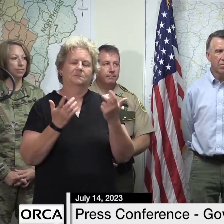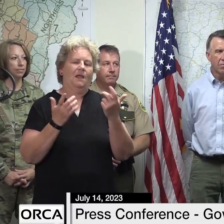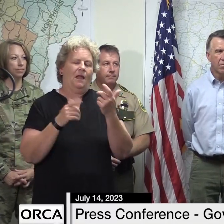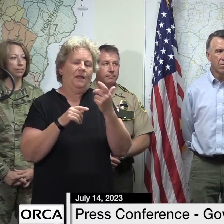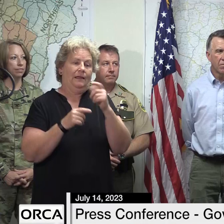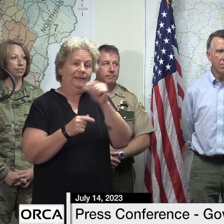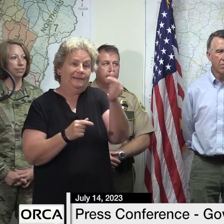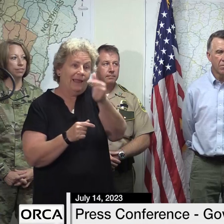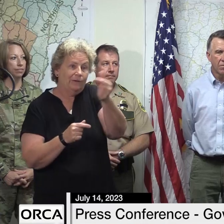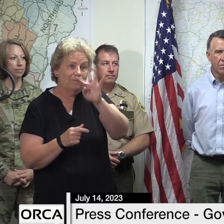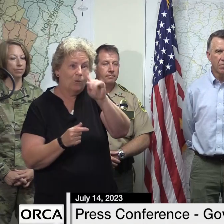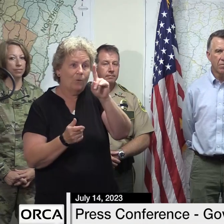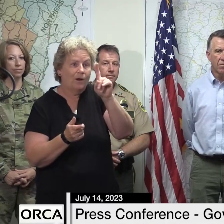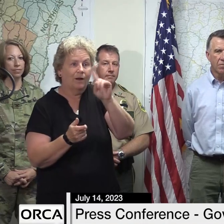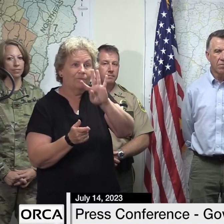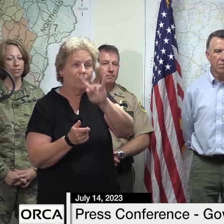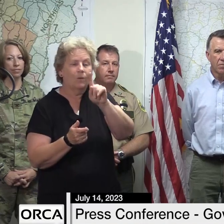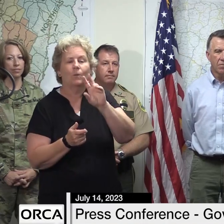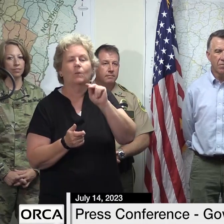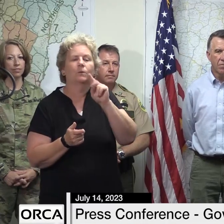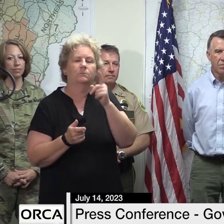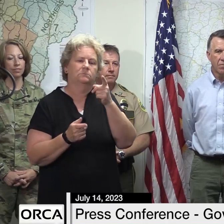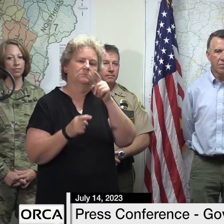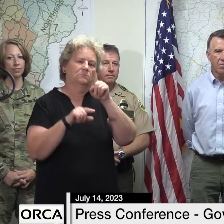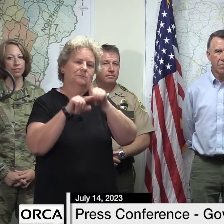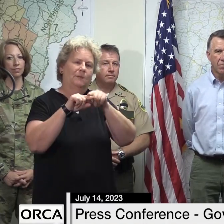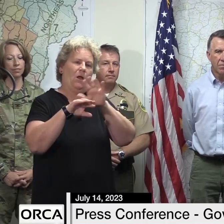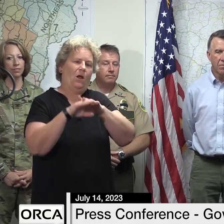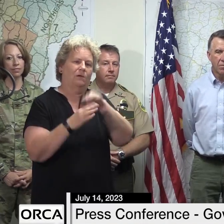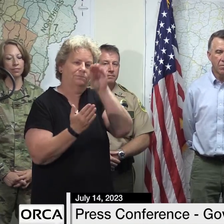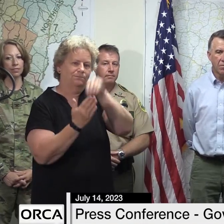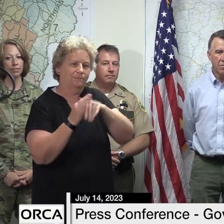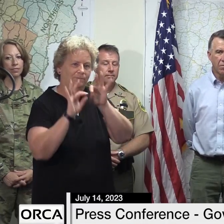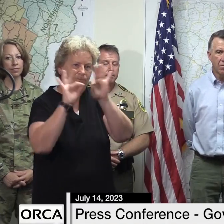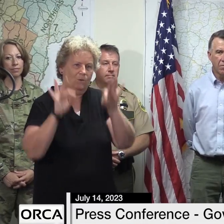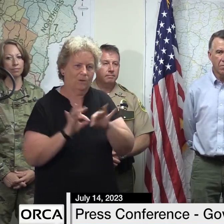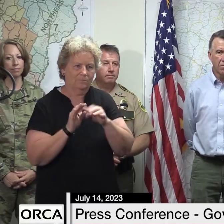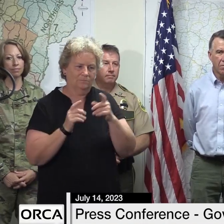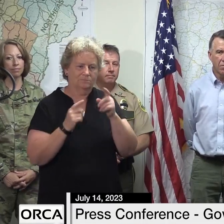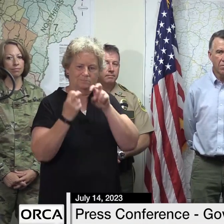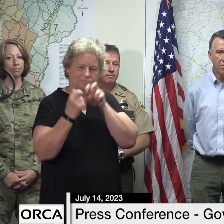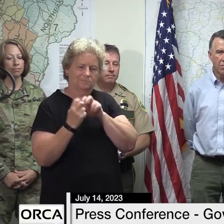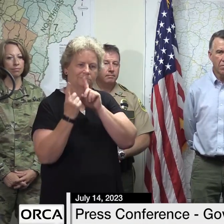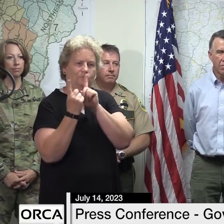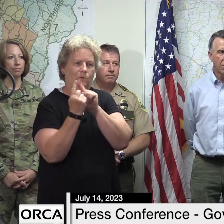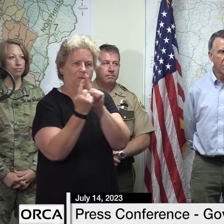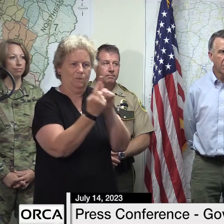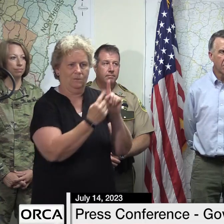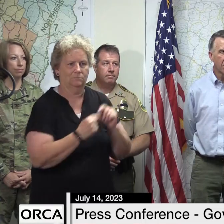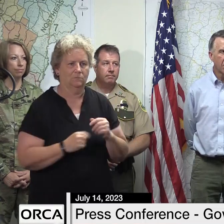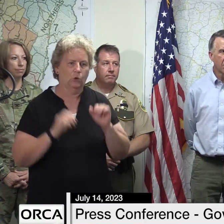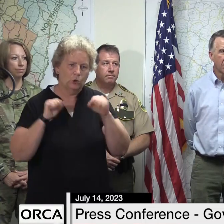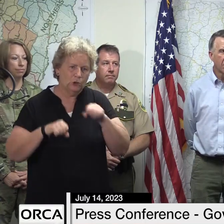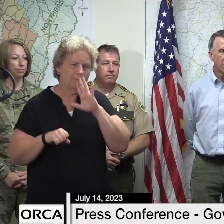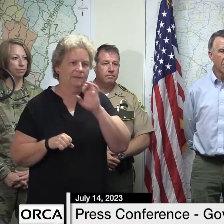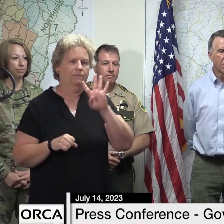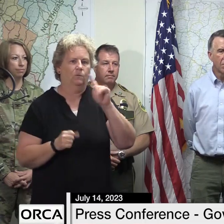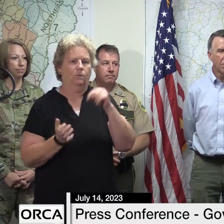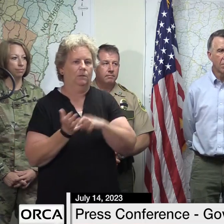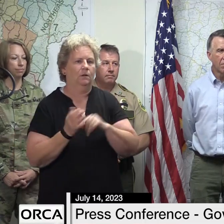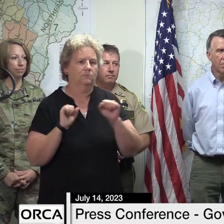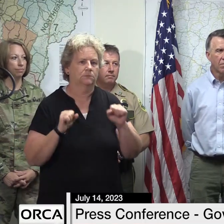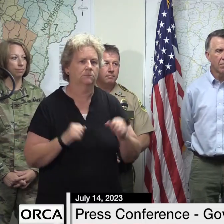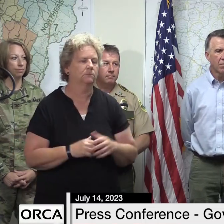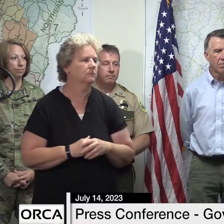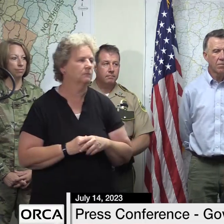that as a target for what any individual could necessarily expect. We've got some folks on the phone, so I'm going to go